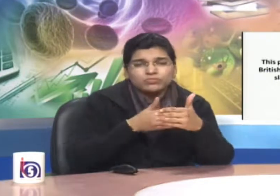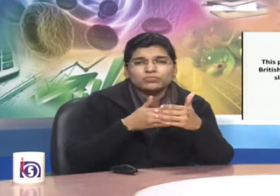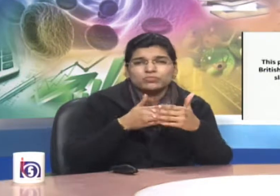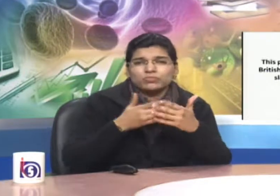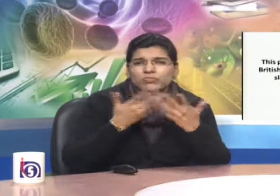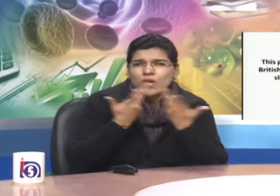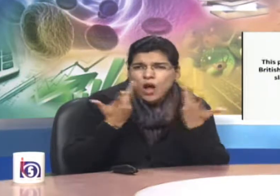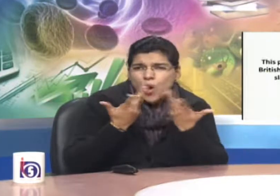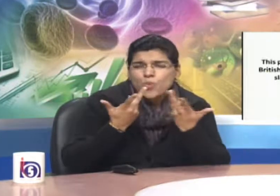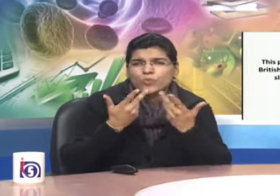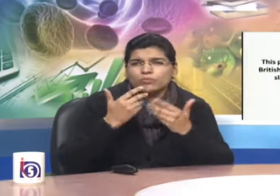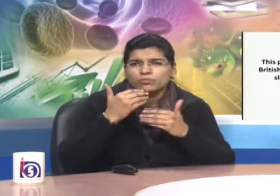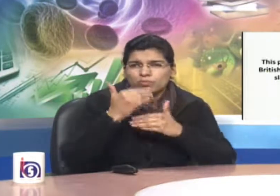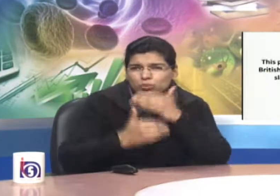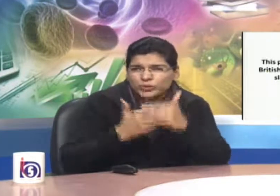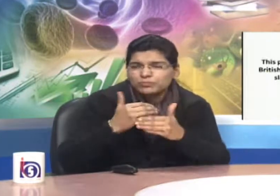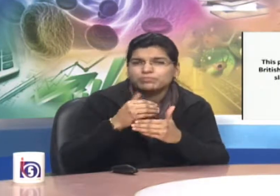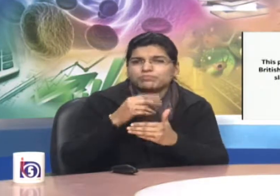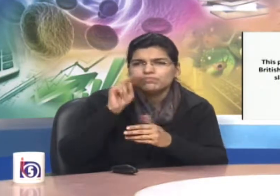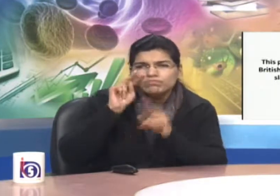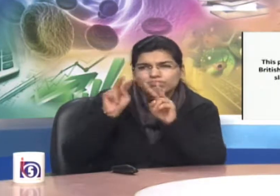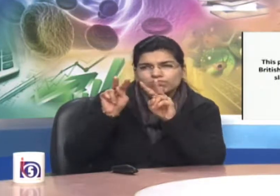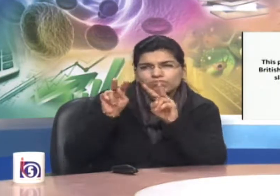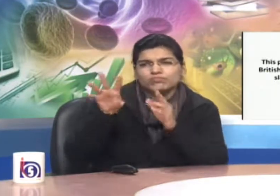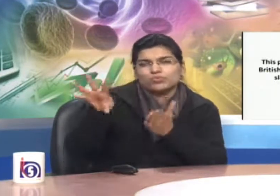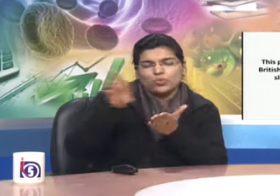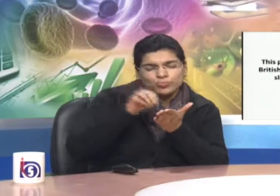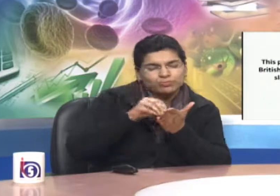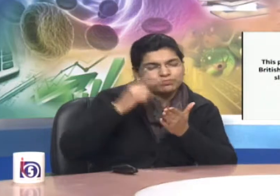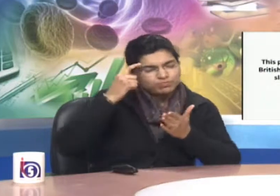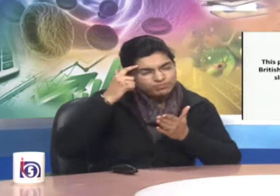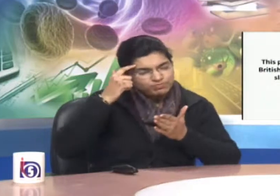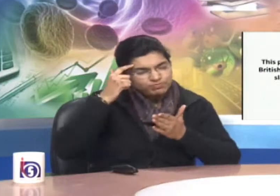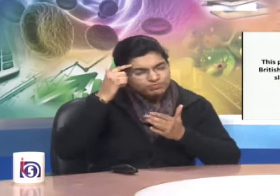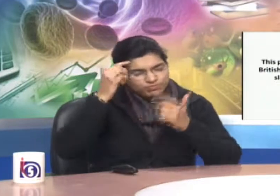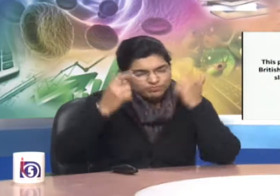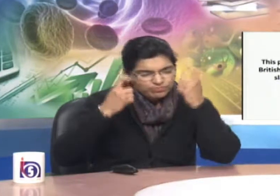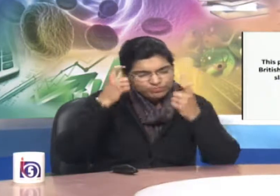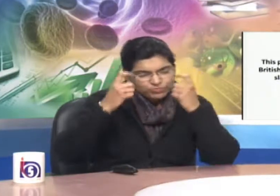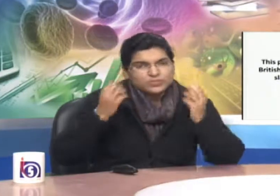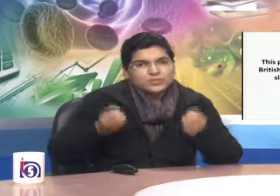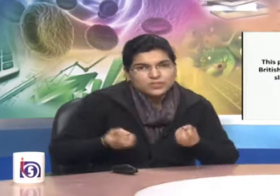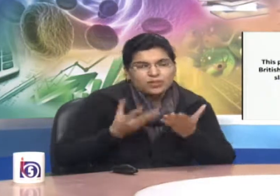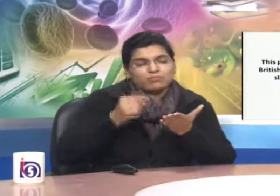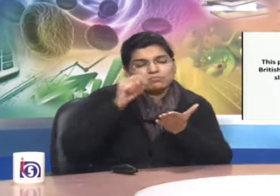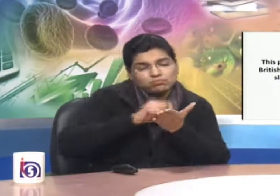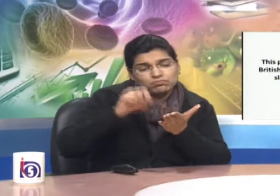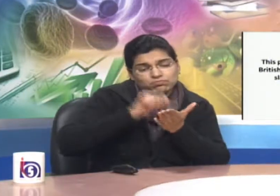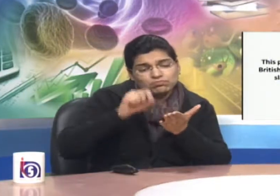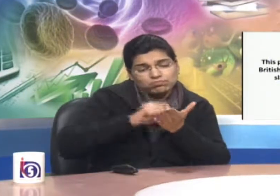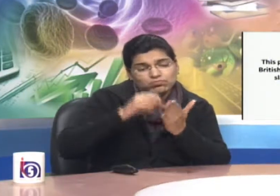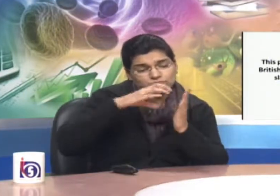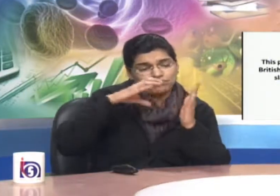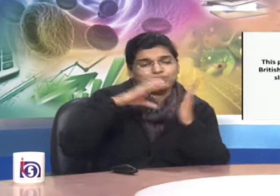The different problems that Rabindranath faced and looked at, he wrote these poems on